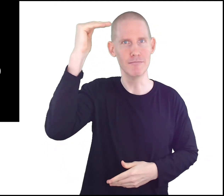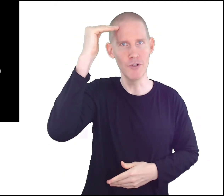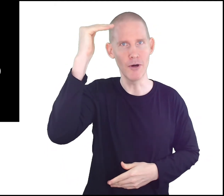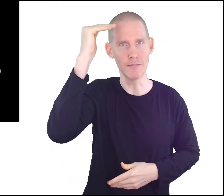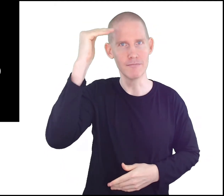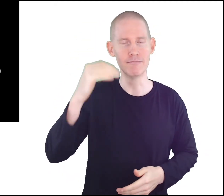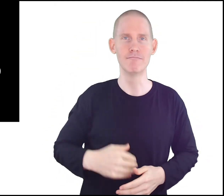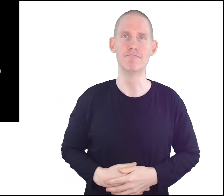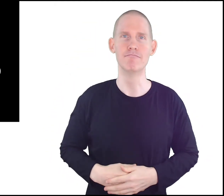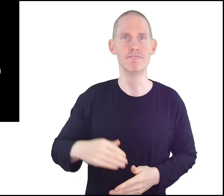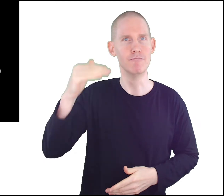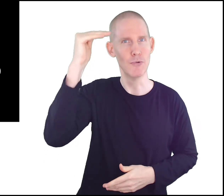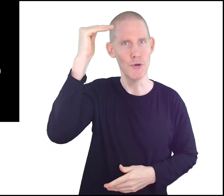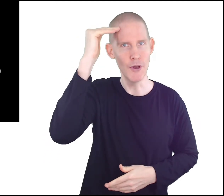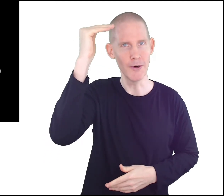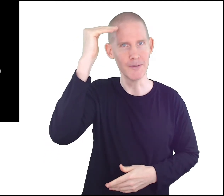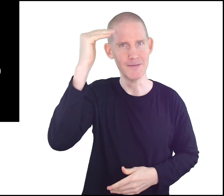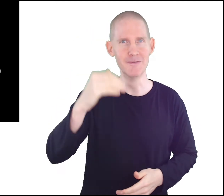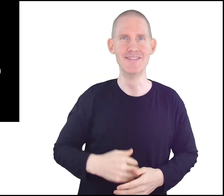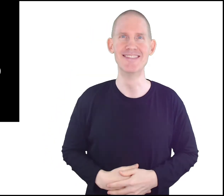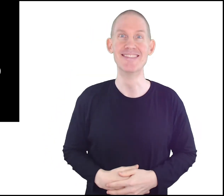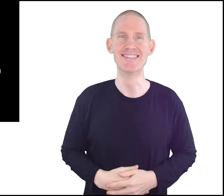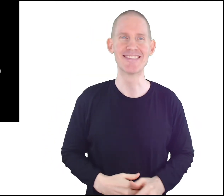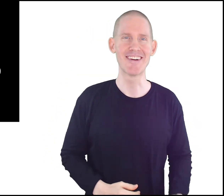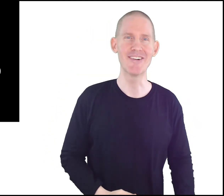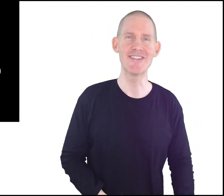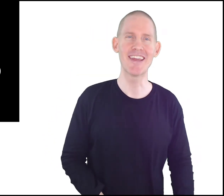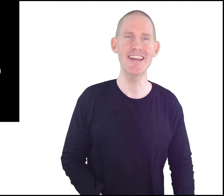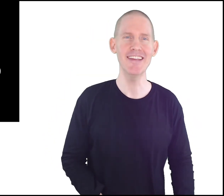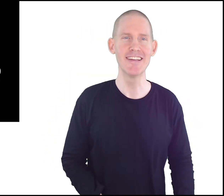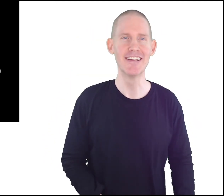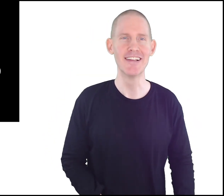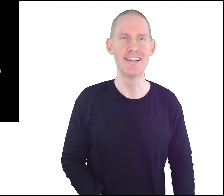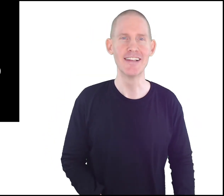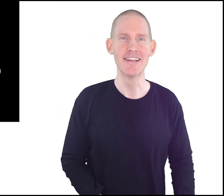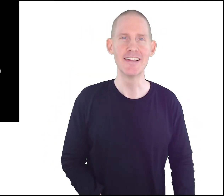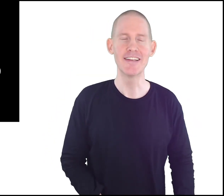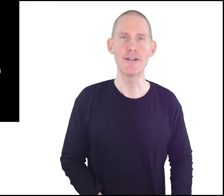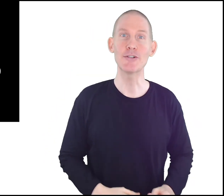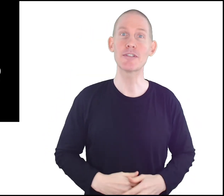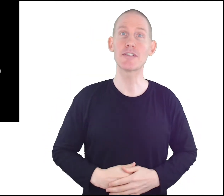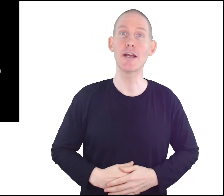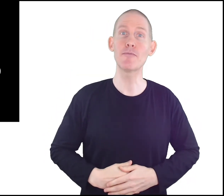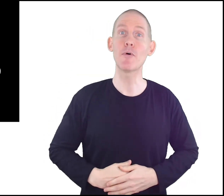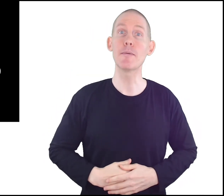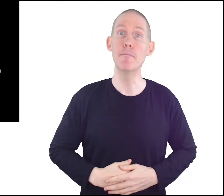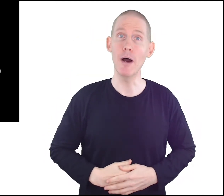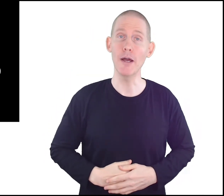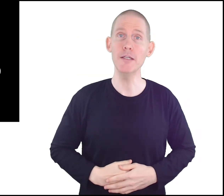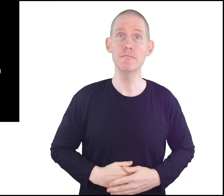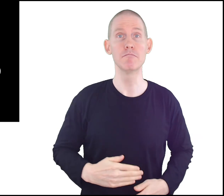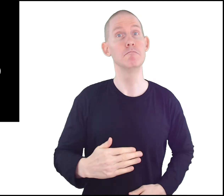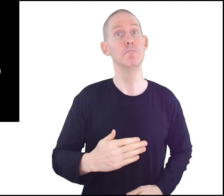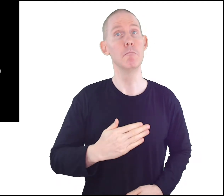No. No. Okay. Here's the sign for my.